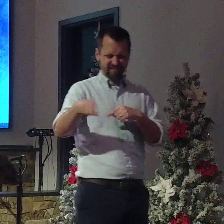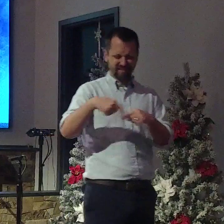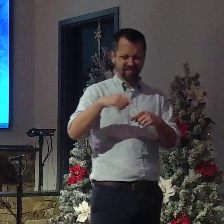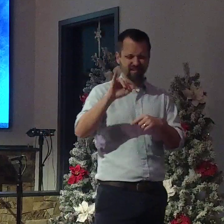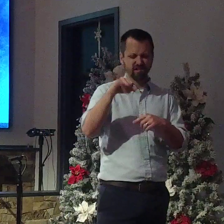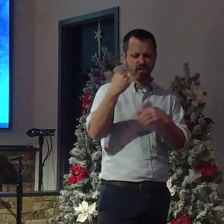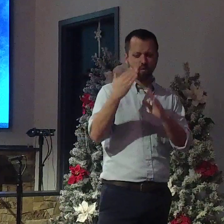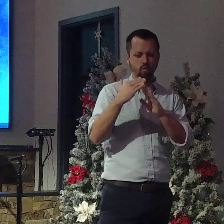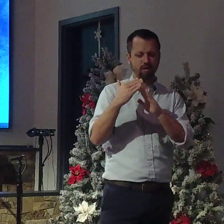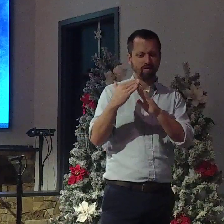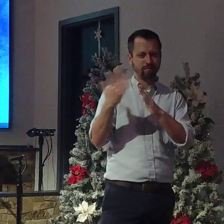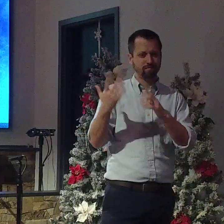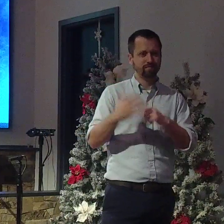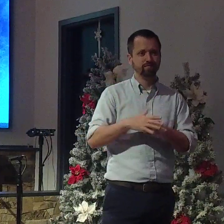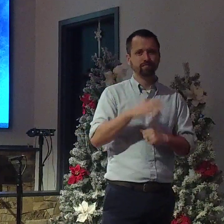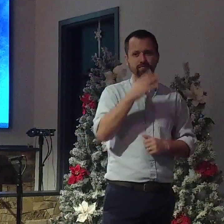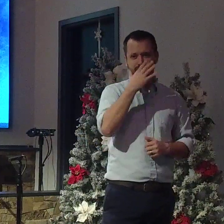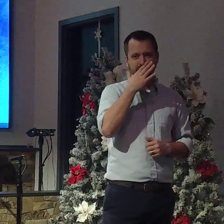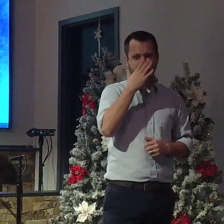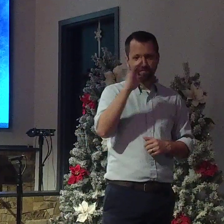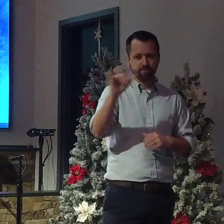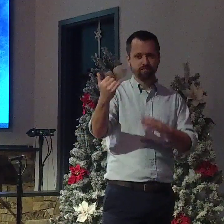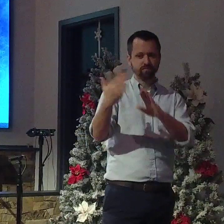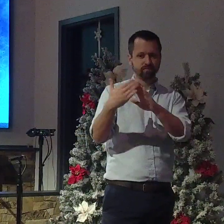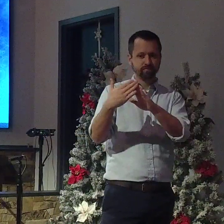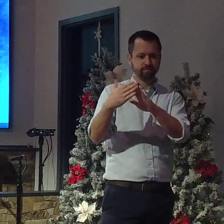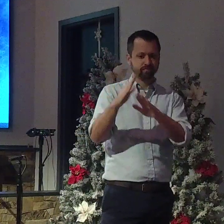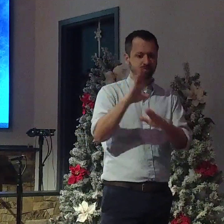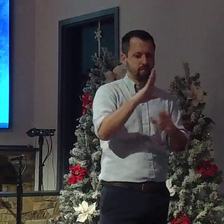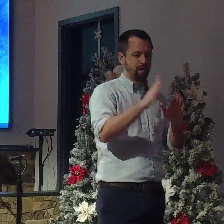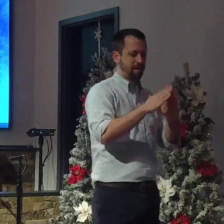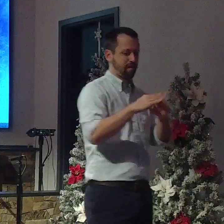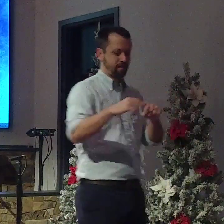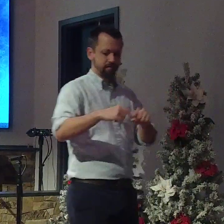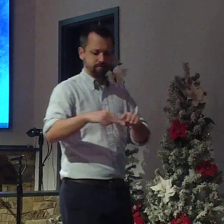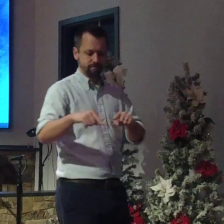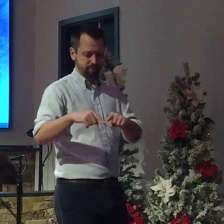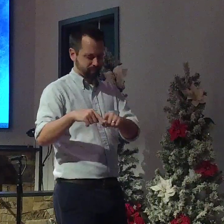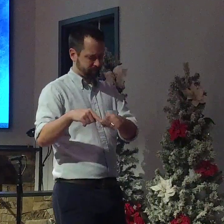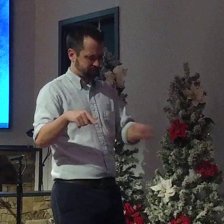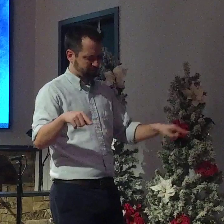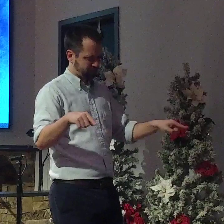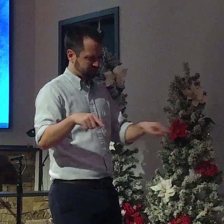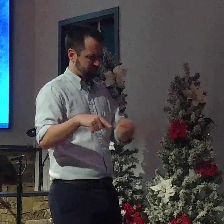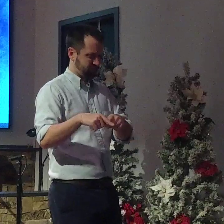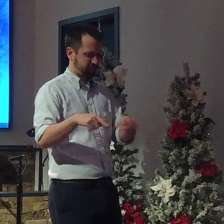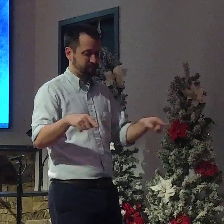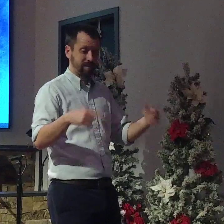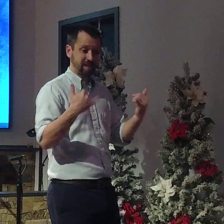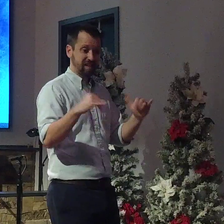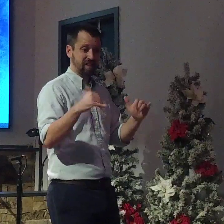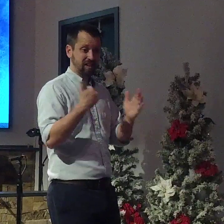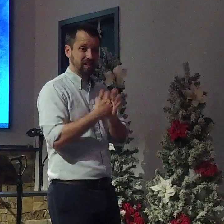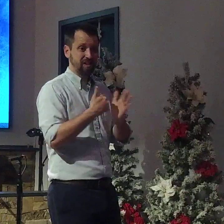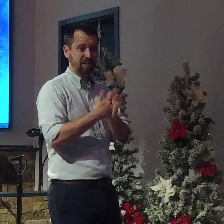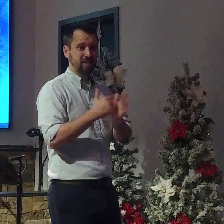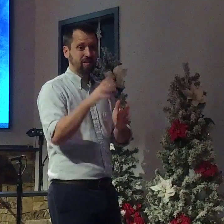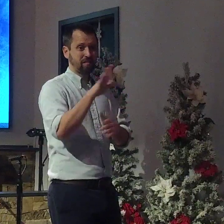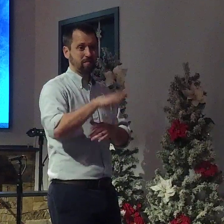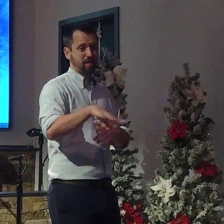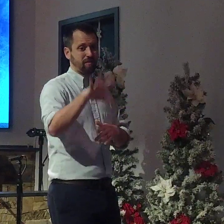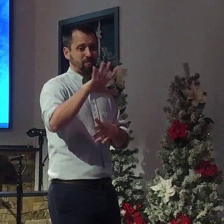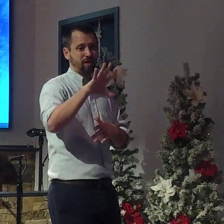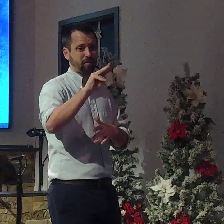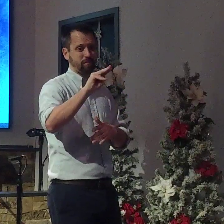from ancient days. So we learn from that verse that this was going to be someone very special. Someone from ancient